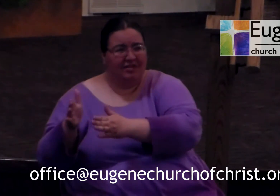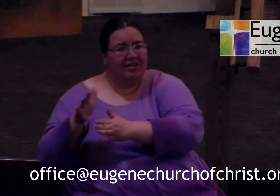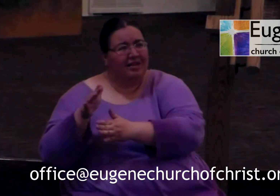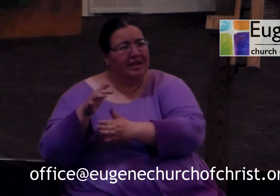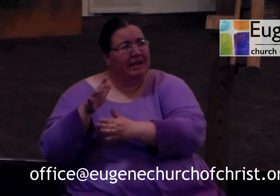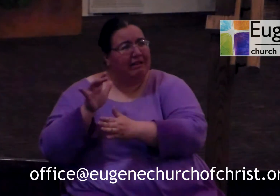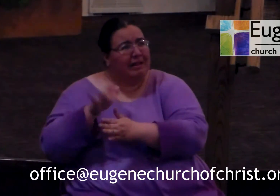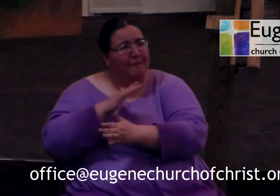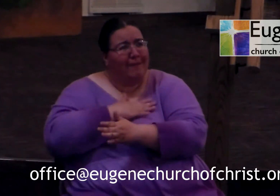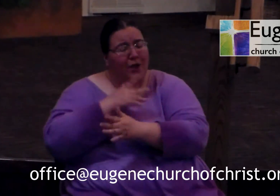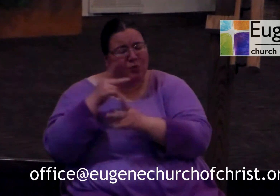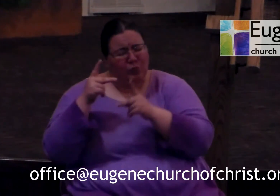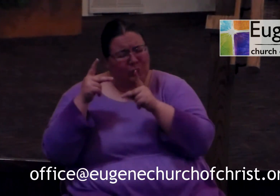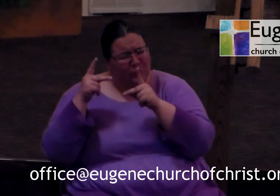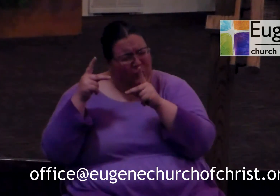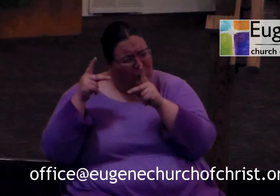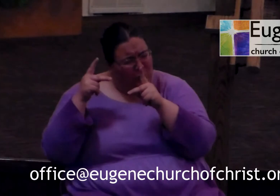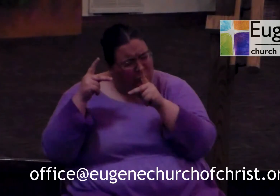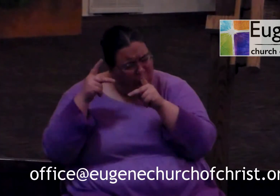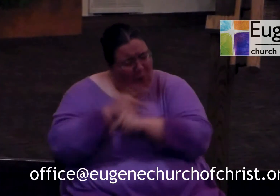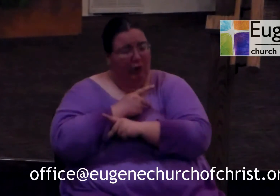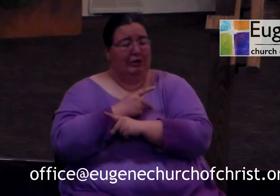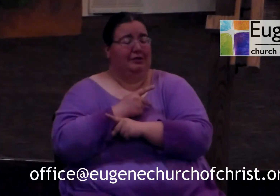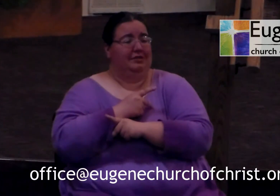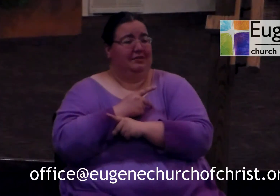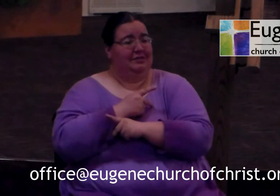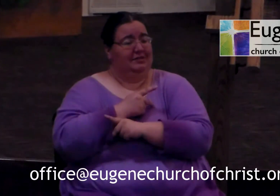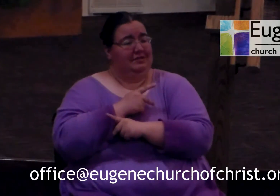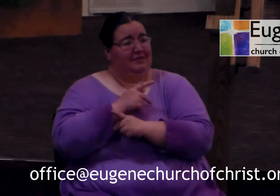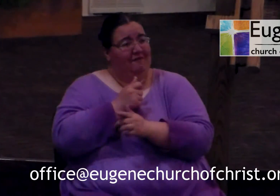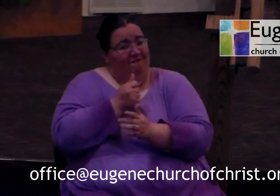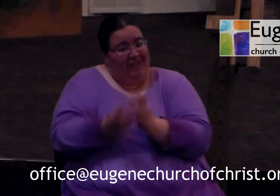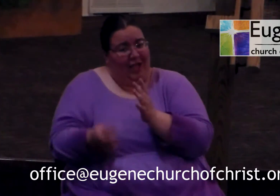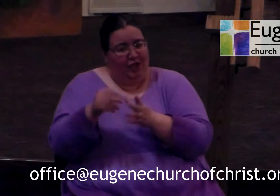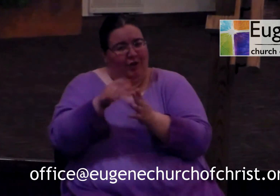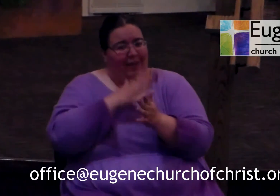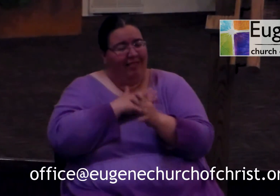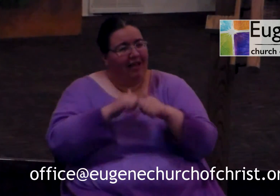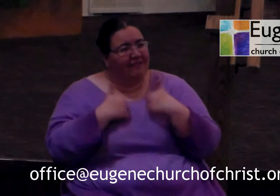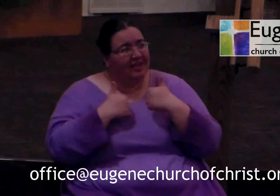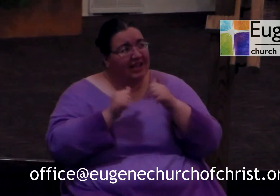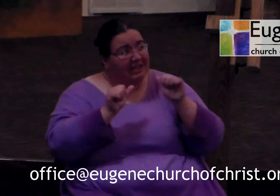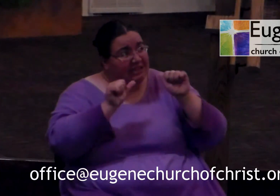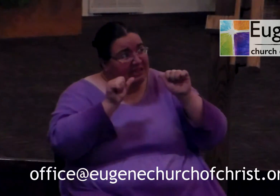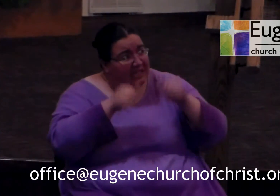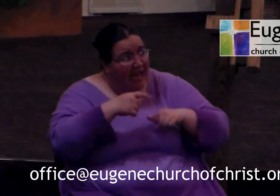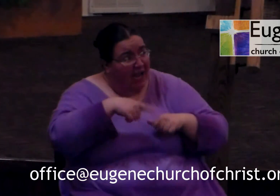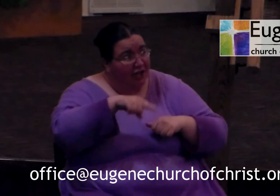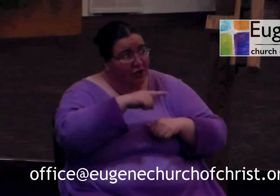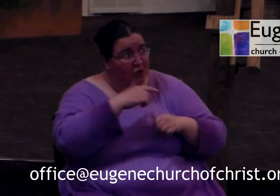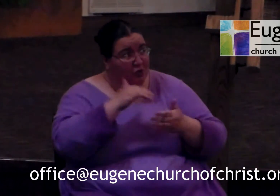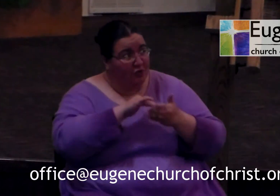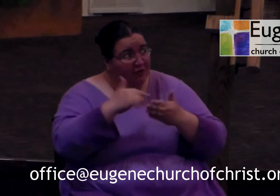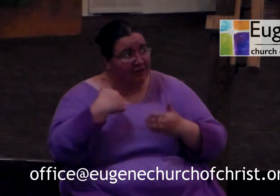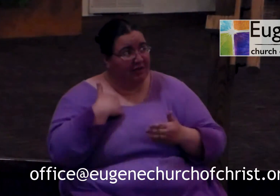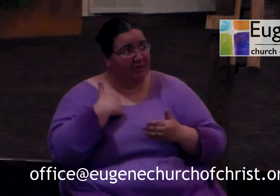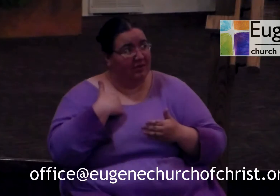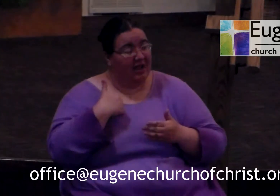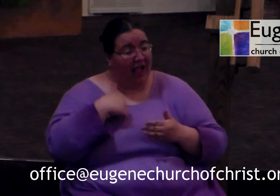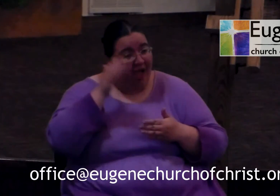can just find a way to forgive me, I will tell this story for the rest of time. You imagine how different a